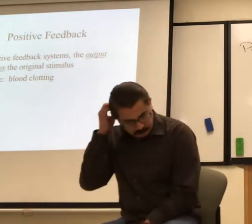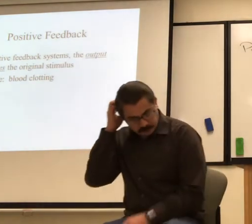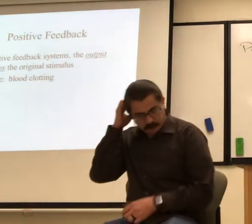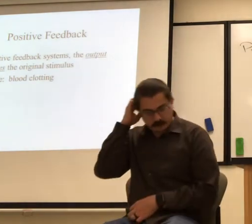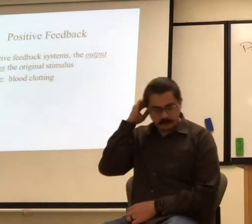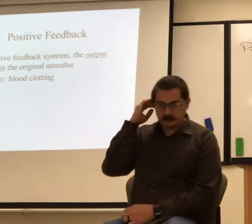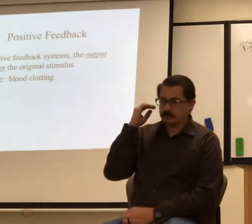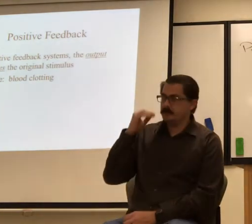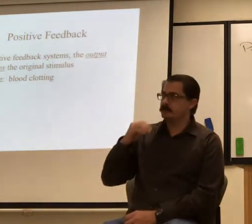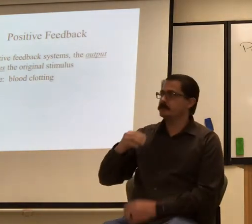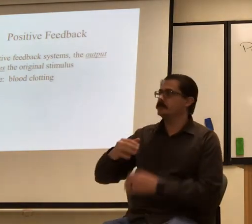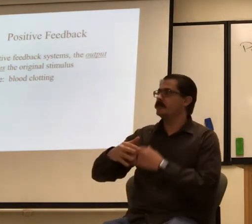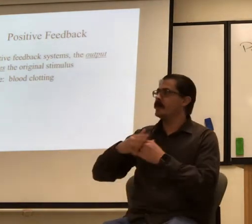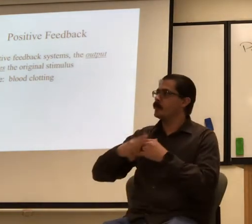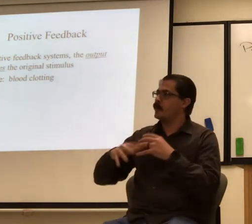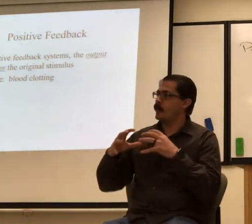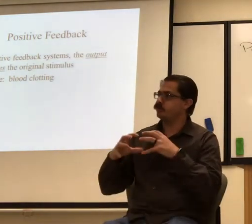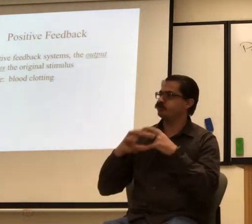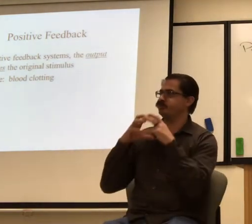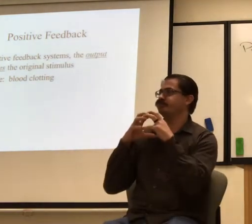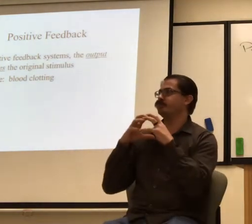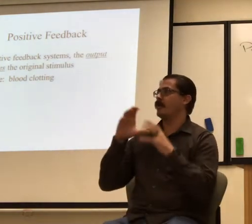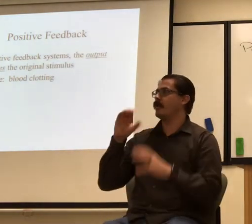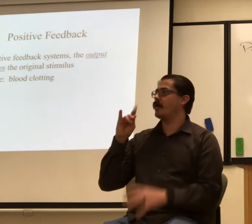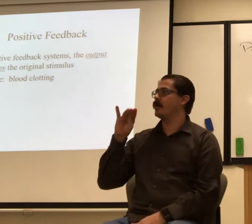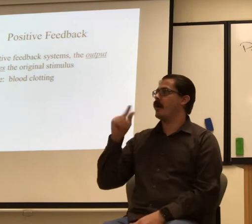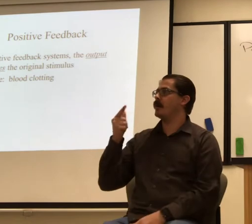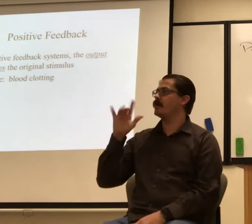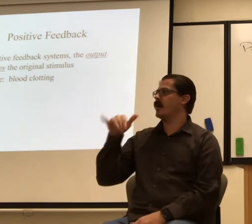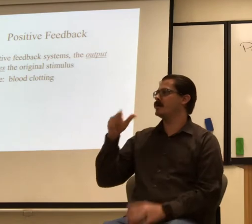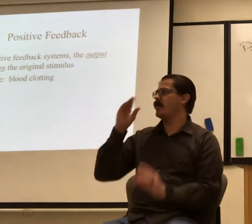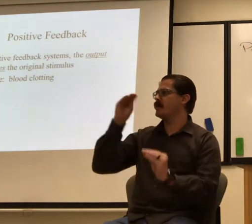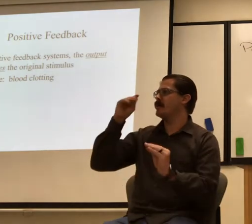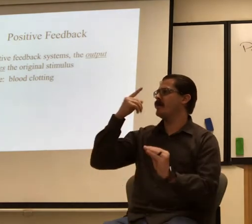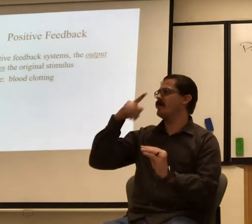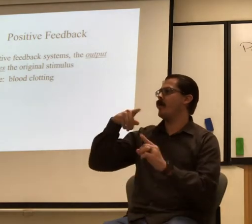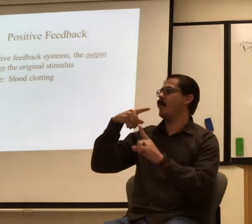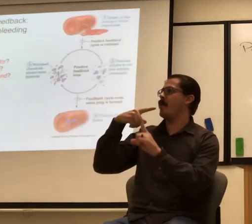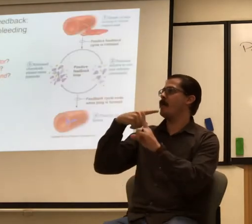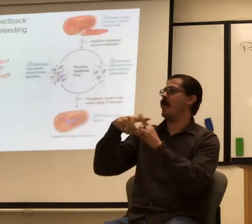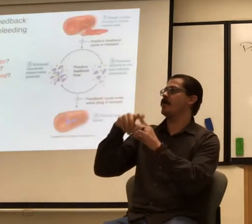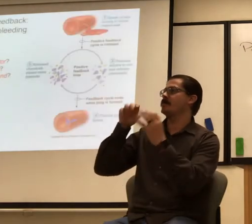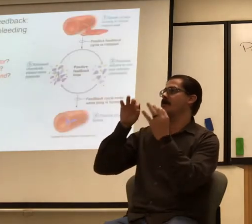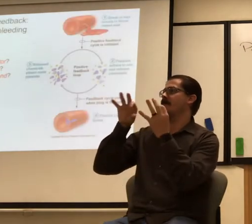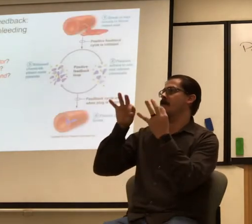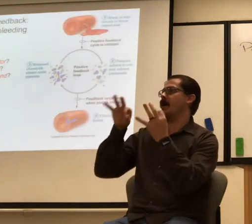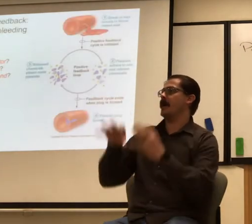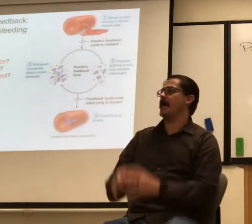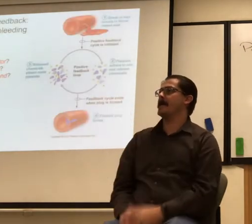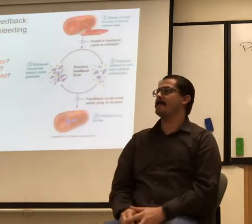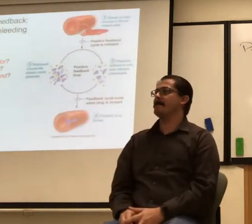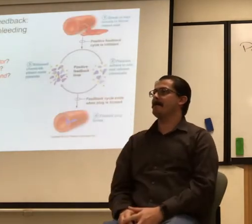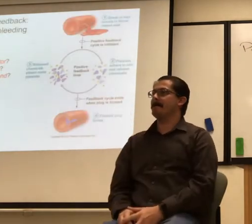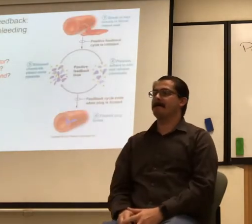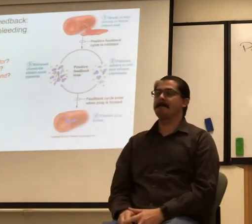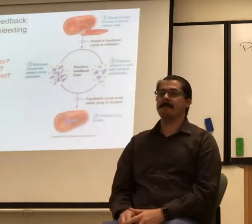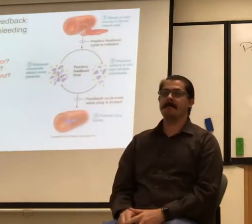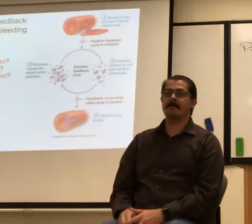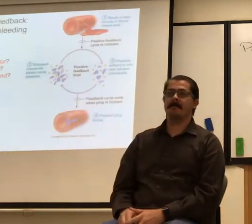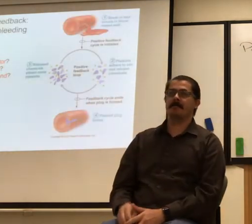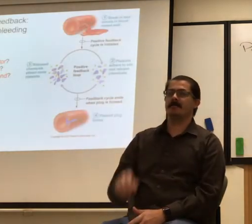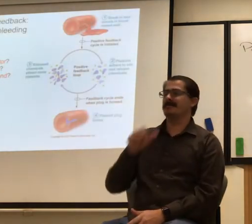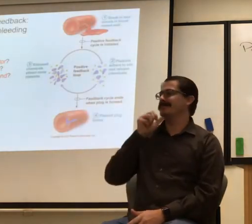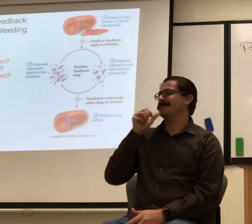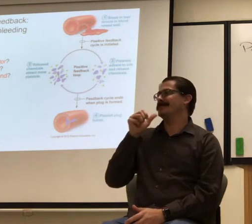Blood clotting is pretty much the only one I teach as an example of positive feedback here. You don't see too many examples